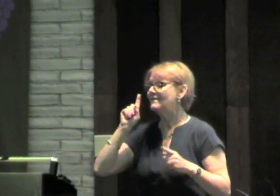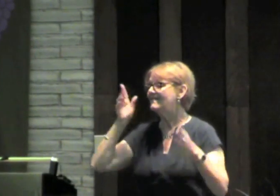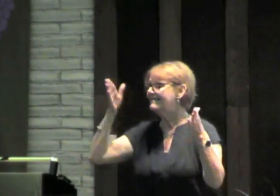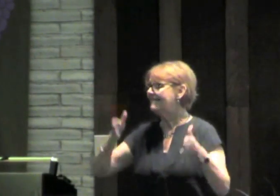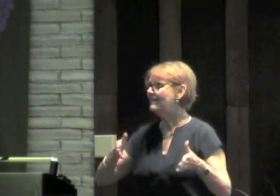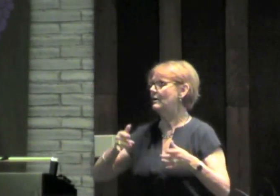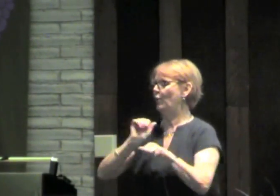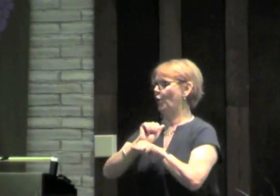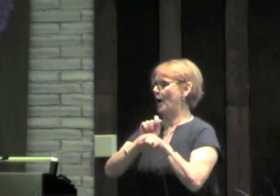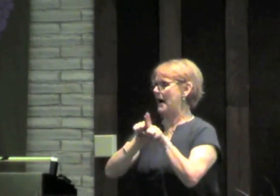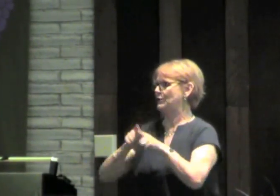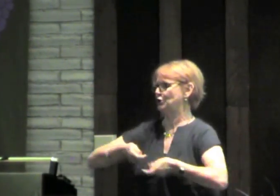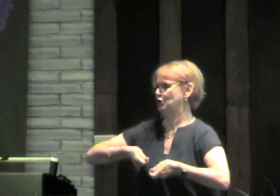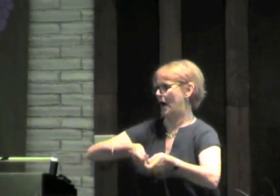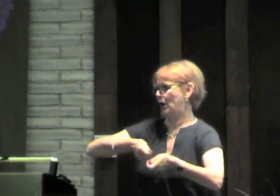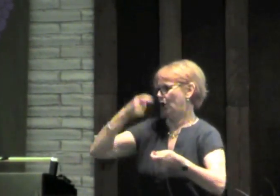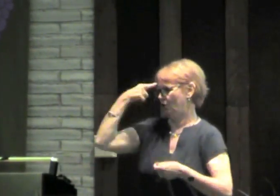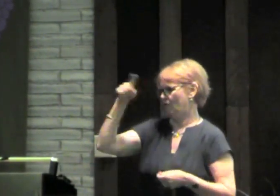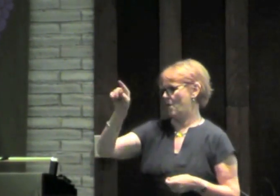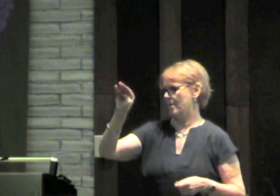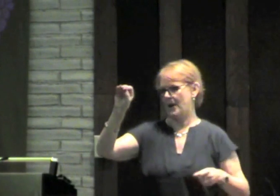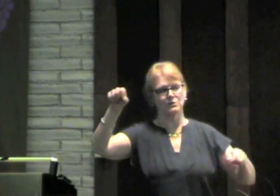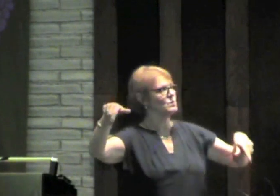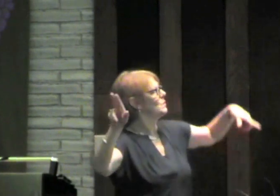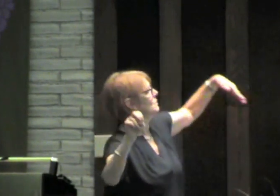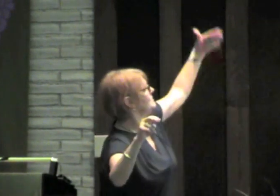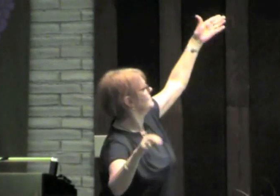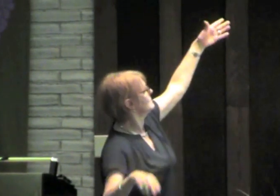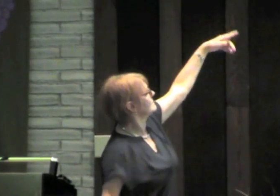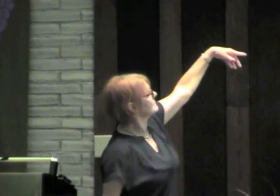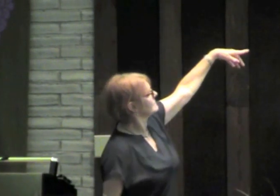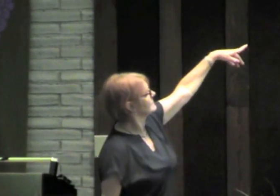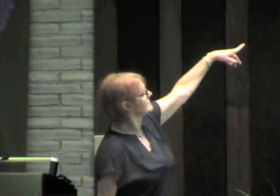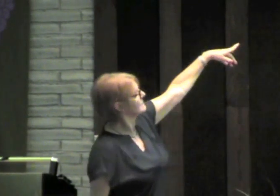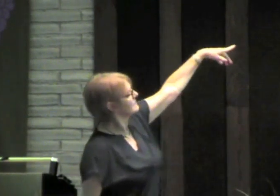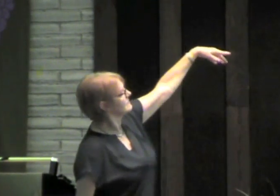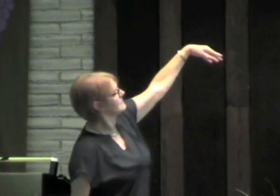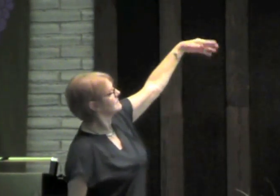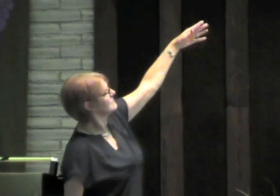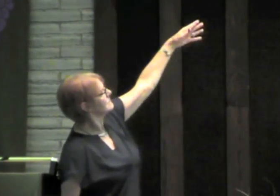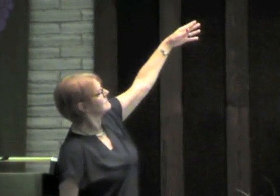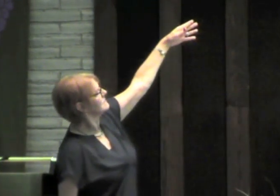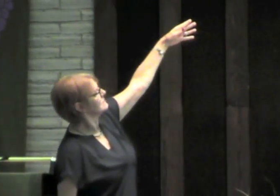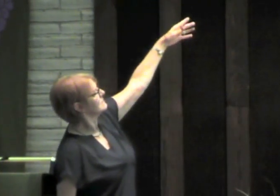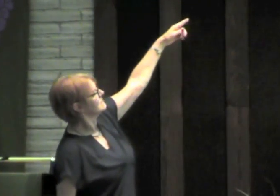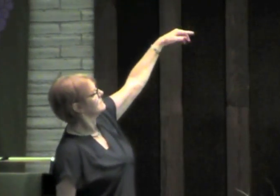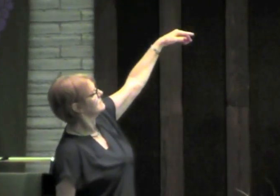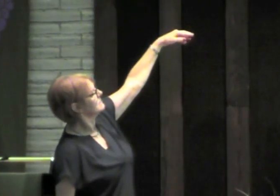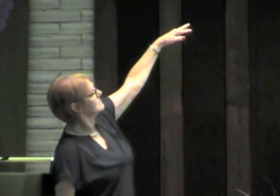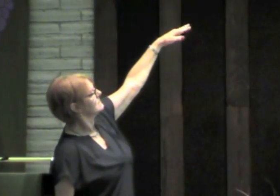wanted to go up to the mosque to meet a deaf person who worked as a janitor in the mosque. And so I'll show you that next. I'll show you that